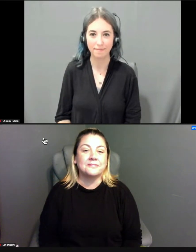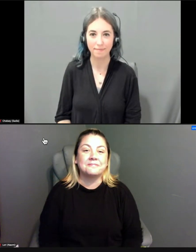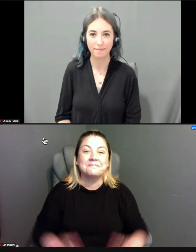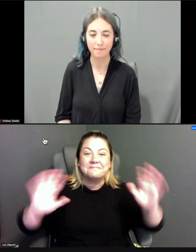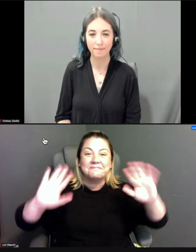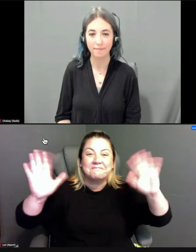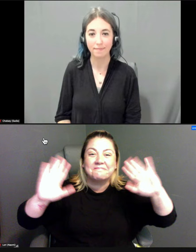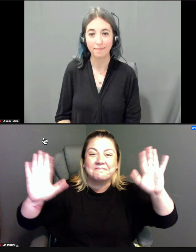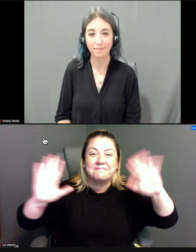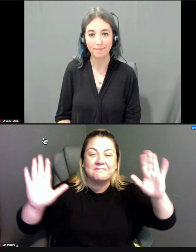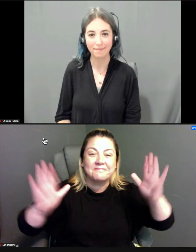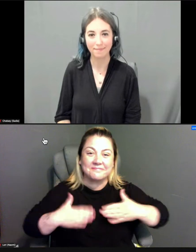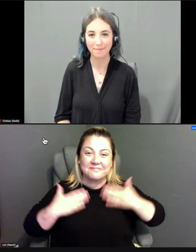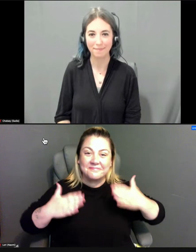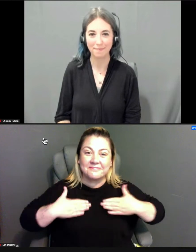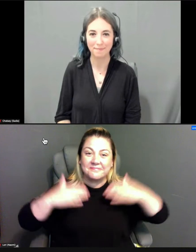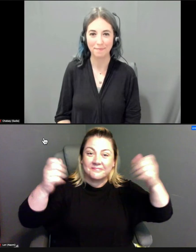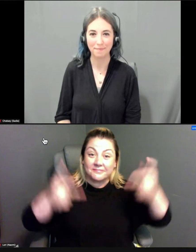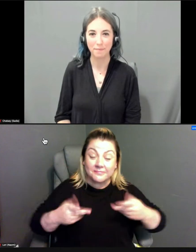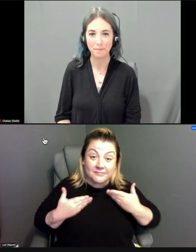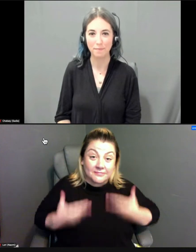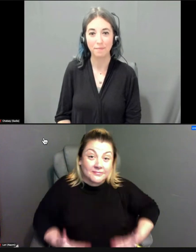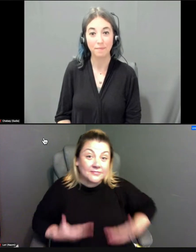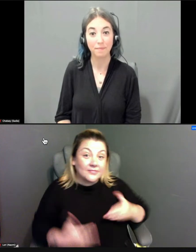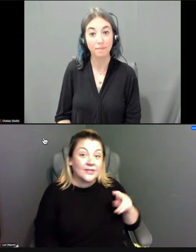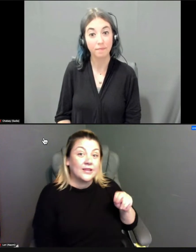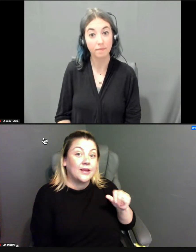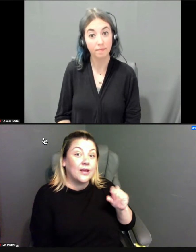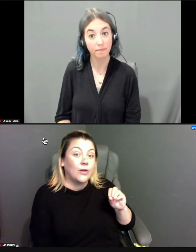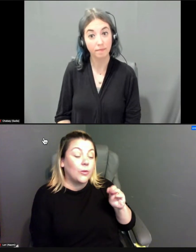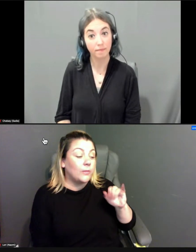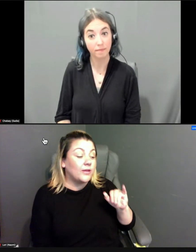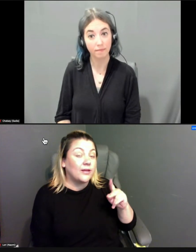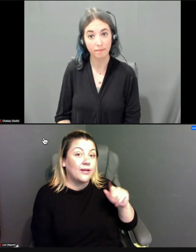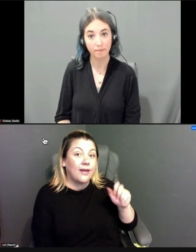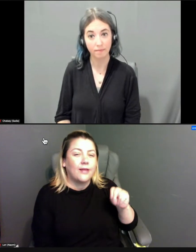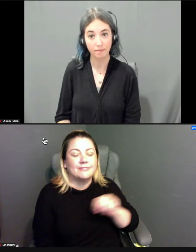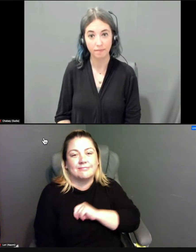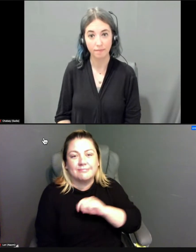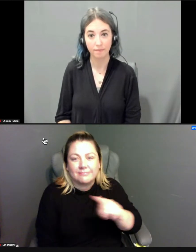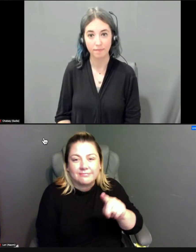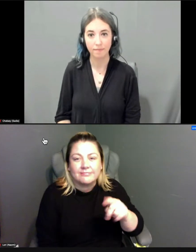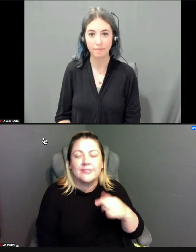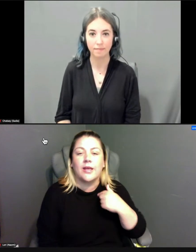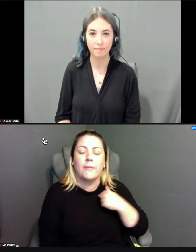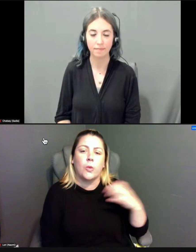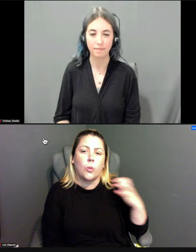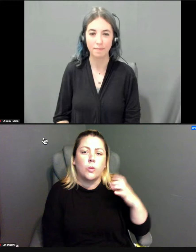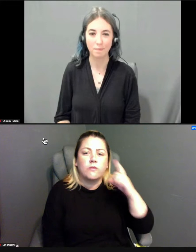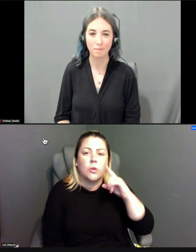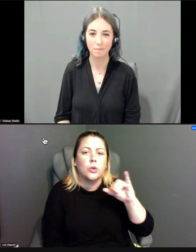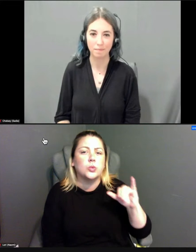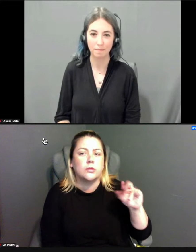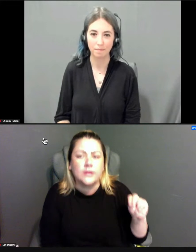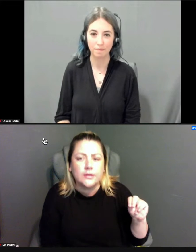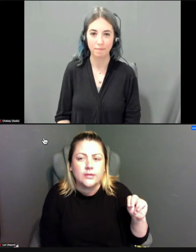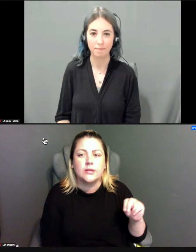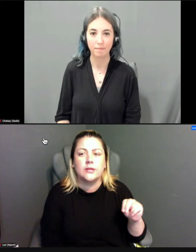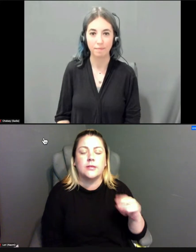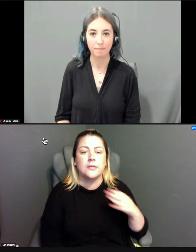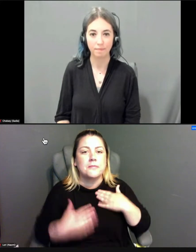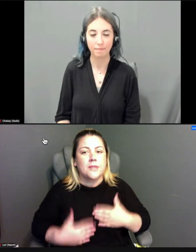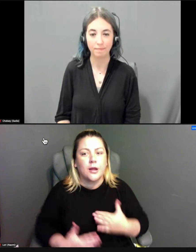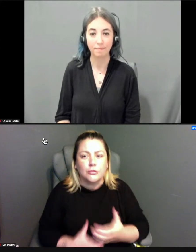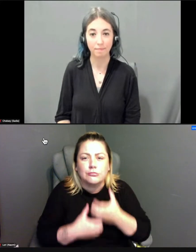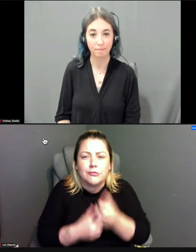Welcome back, everybody. I am Naomi Katz, an intuitive eating, body image, and self-trust coach providing anti-diet support